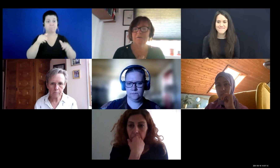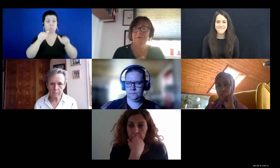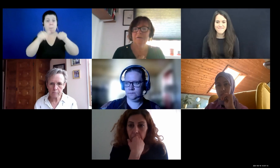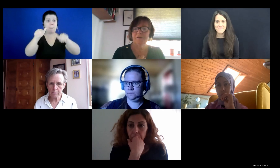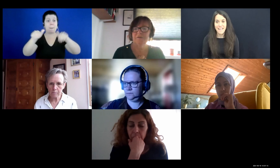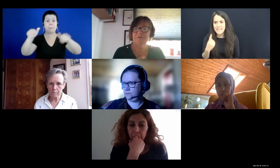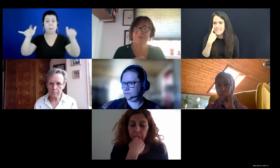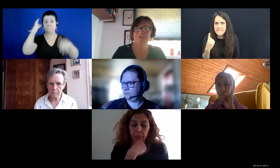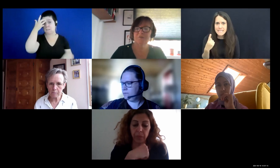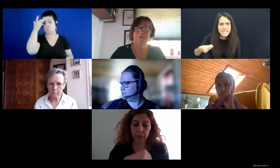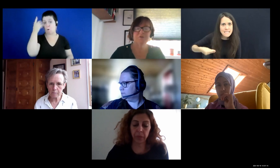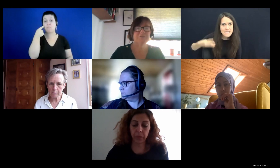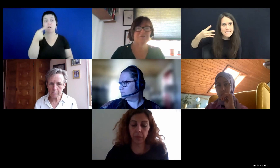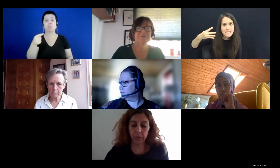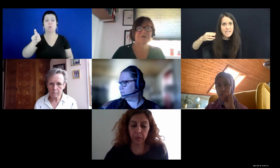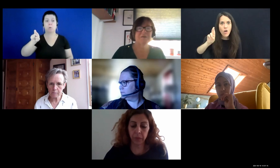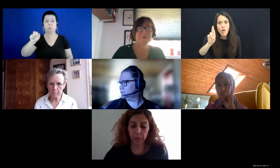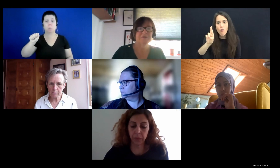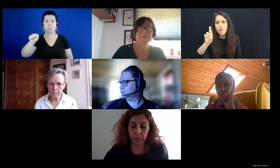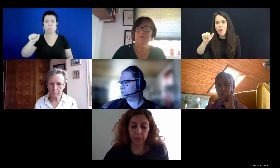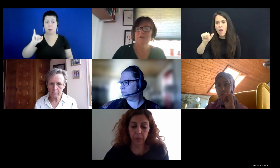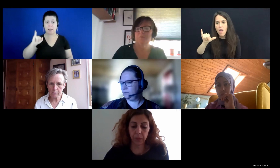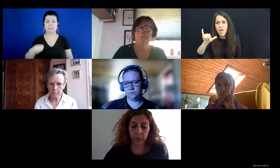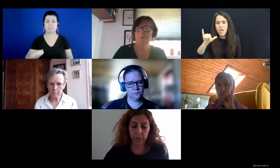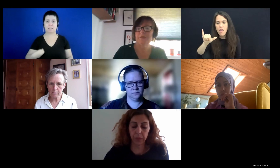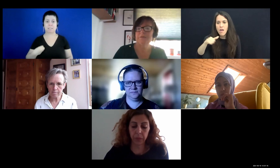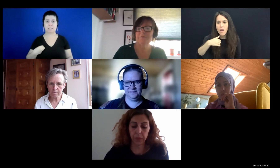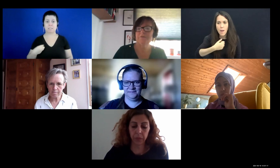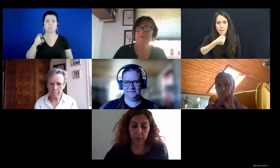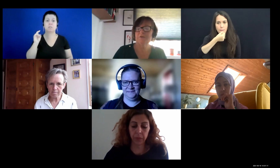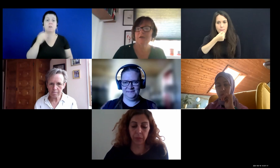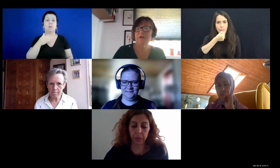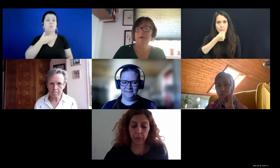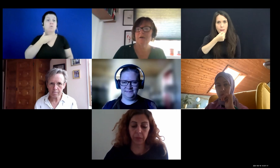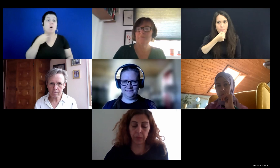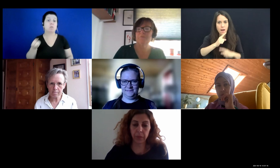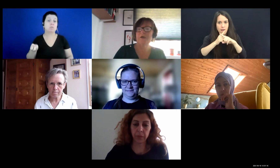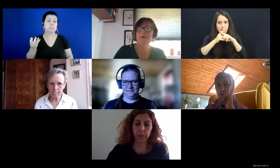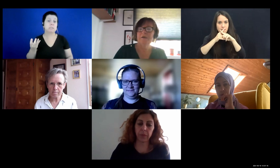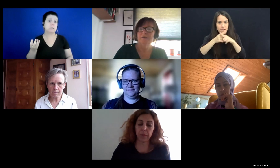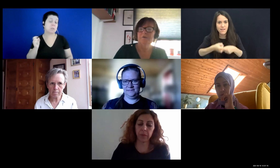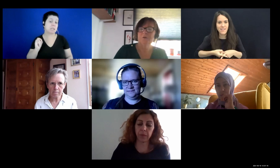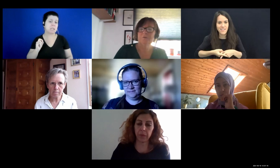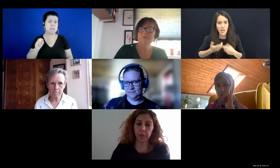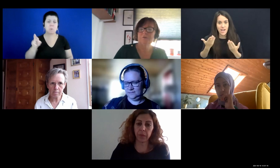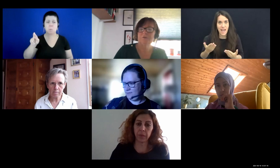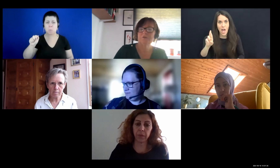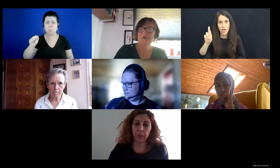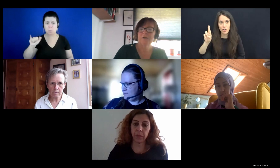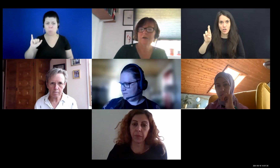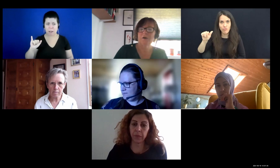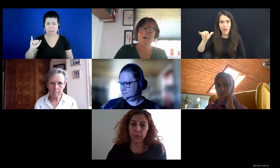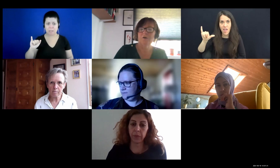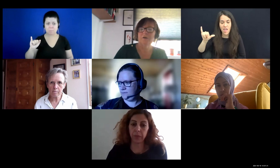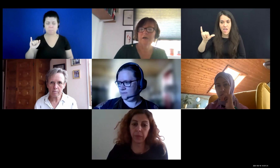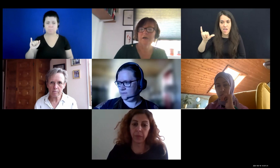here. He just didn't unmute himself in time. So if that's okay, Ray, you were going to